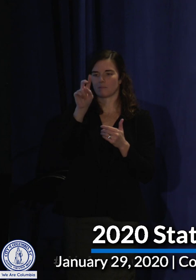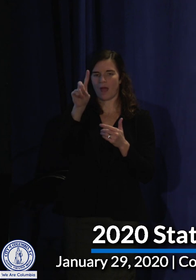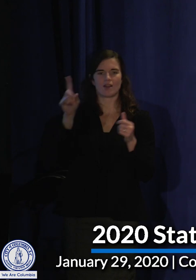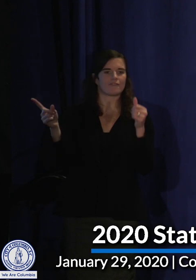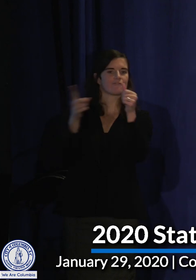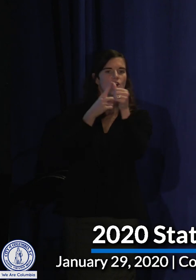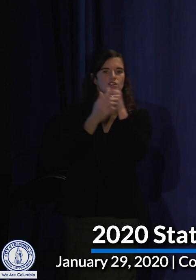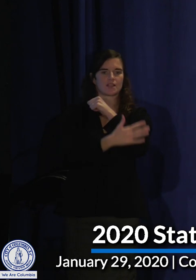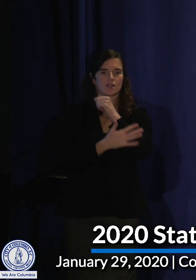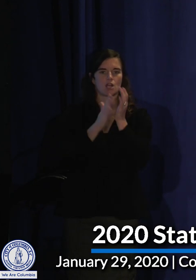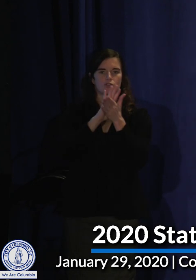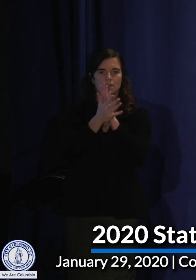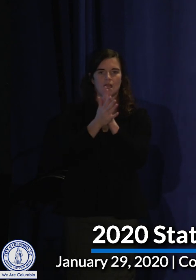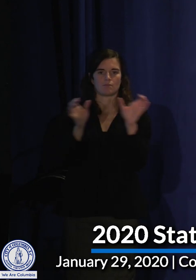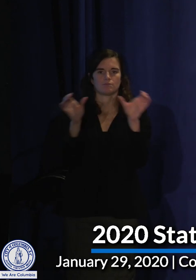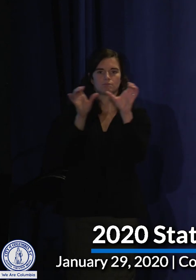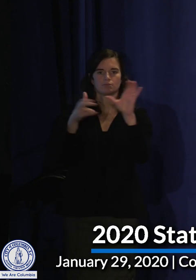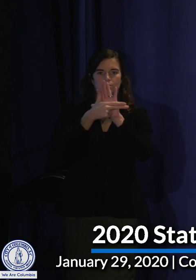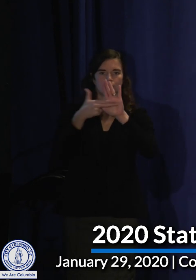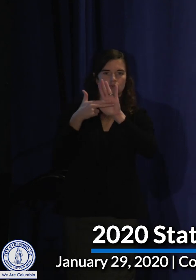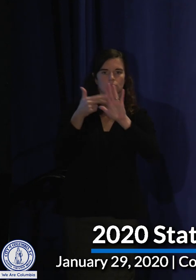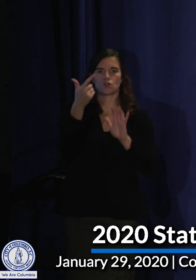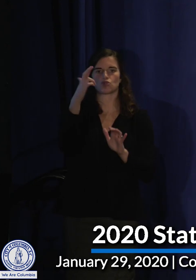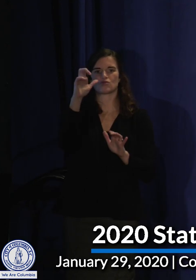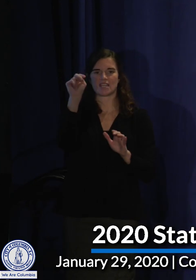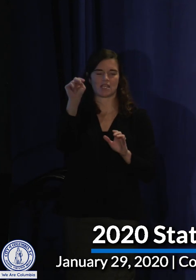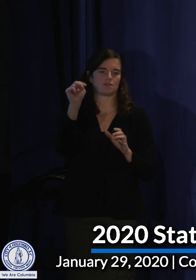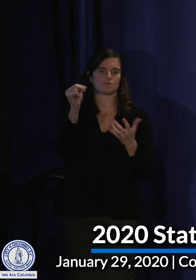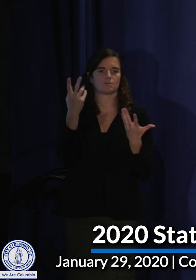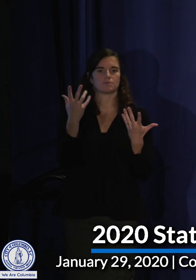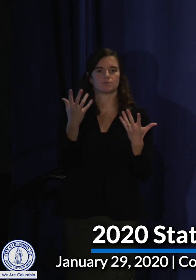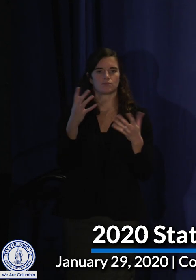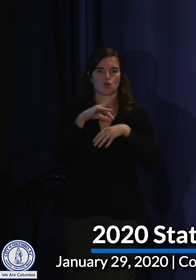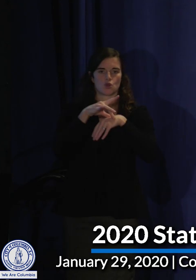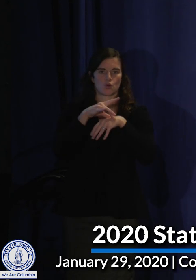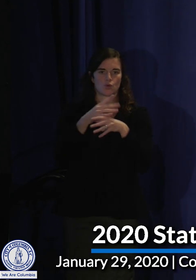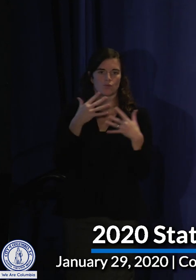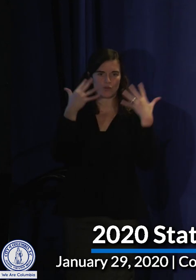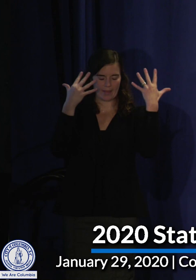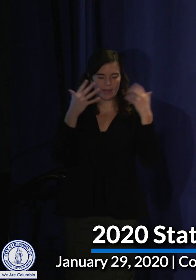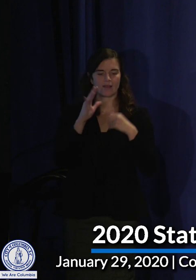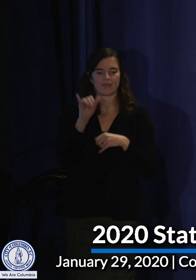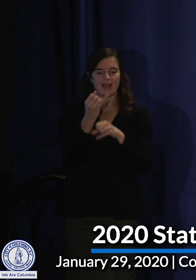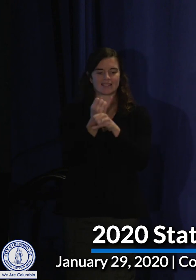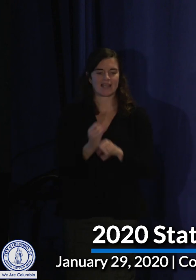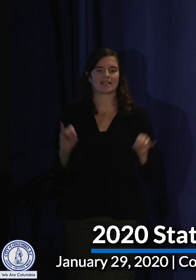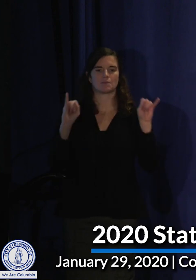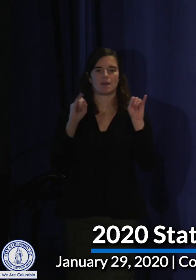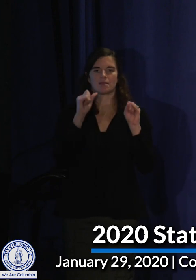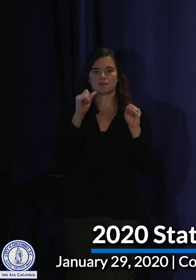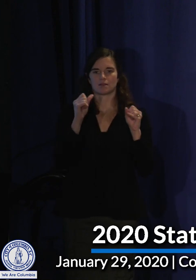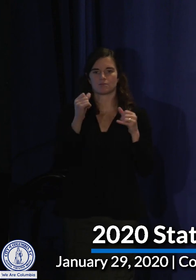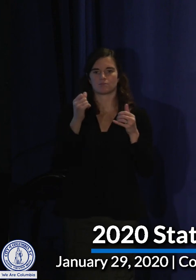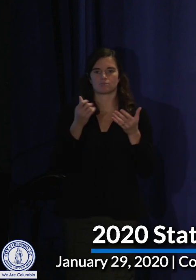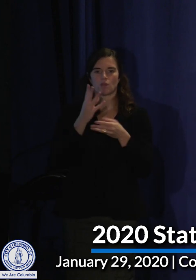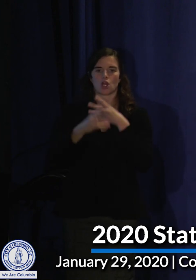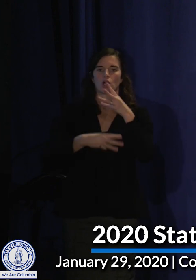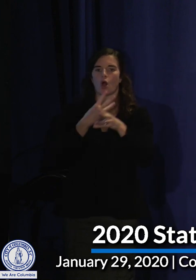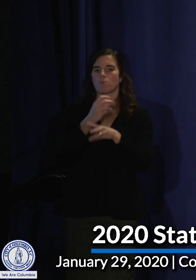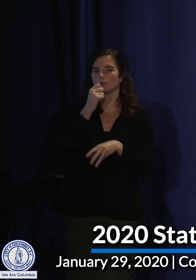certified green as a standalone stormwater bond by the Climate Bond Initiative, an independent global nonprofit that